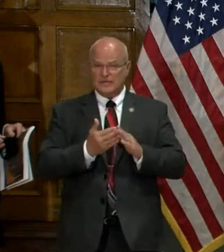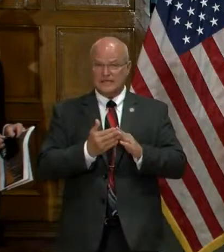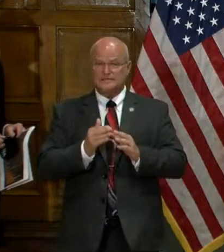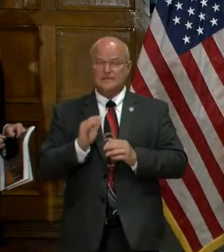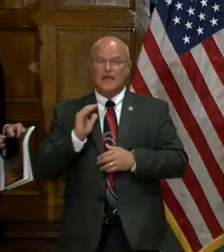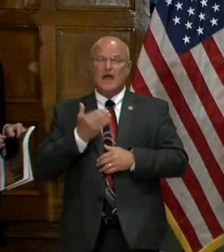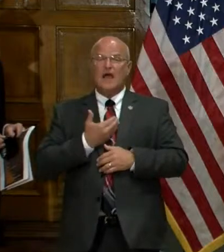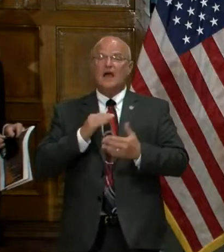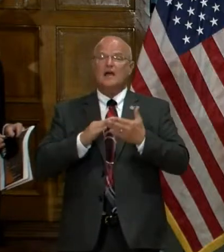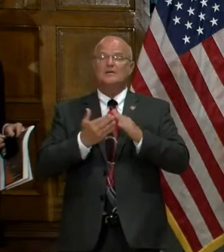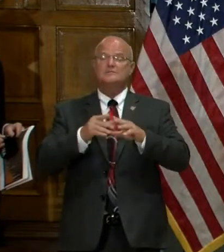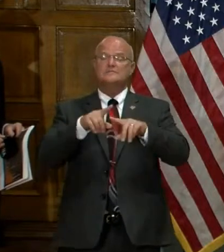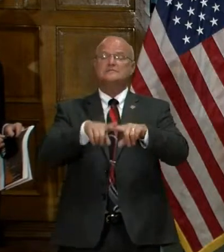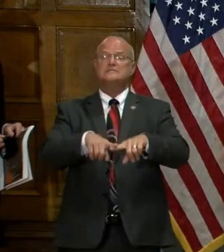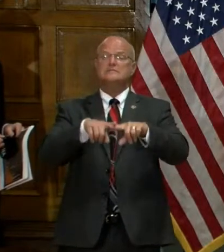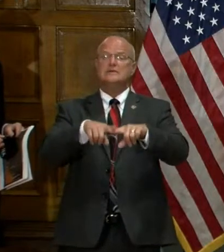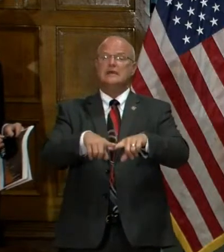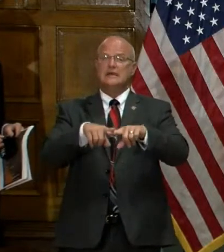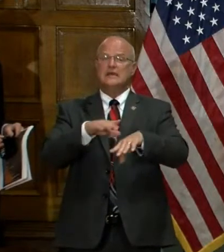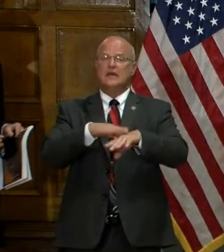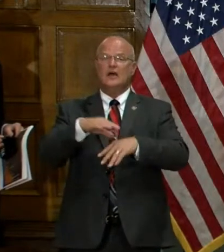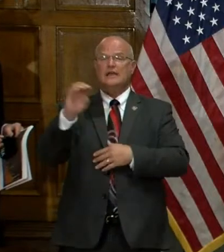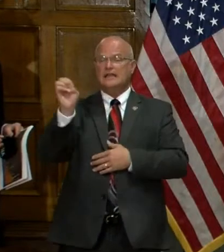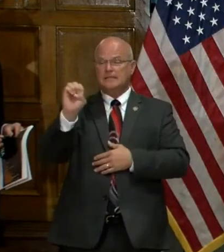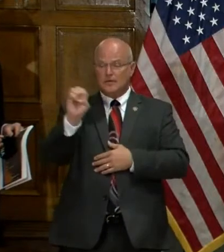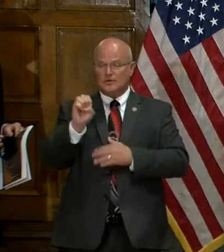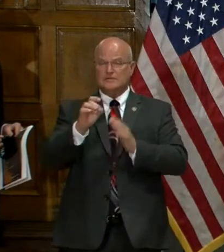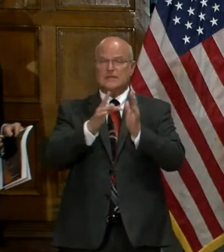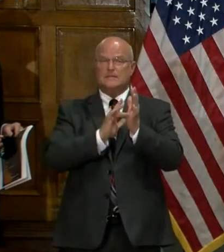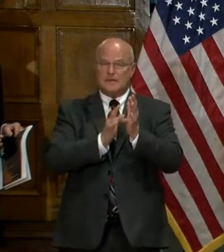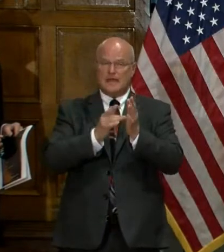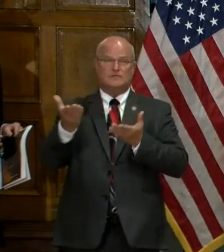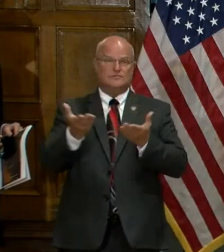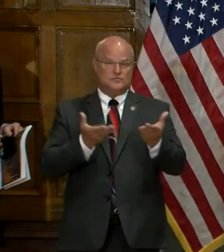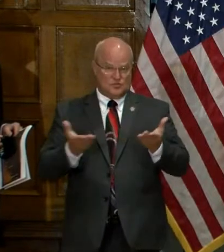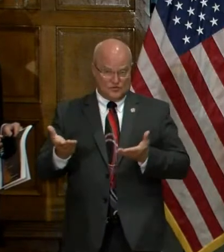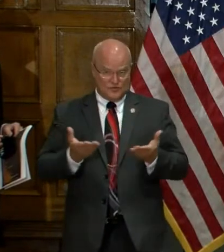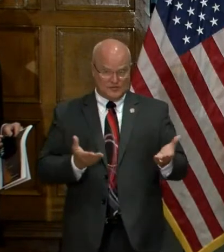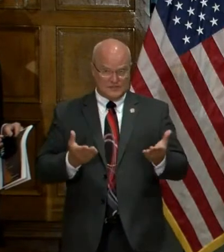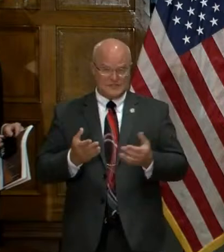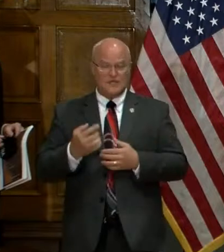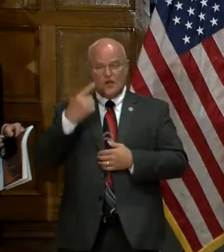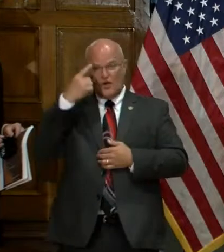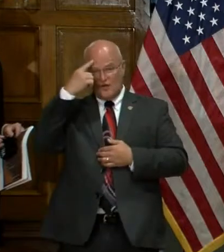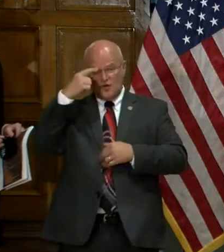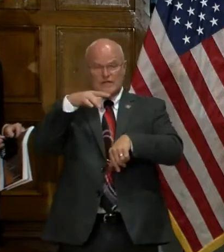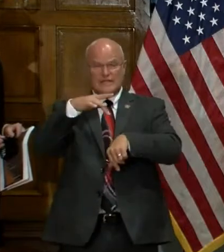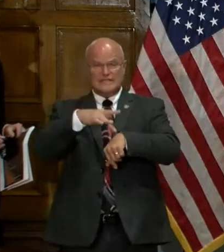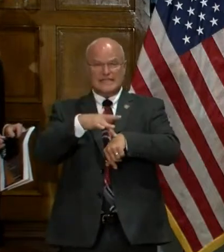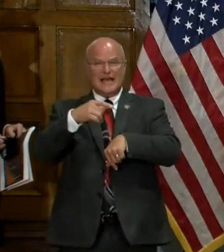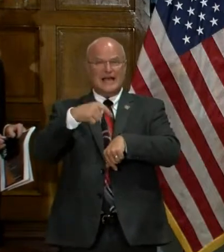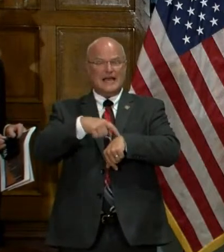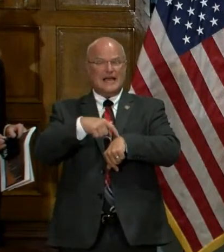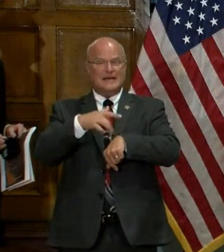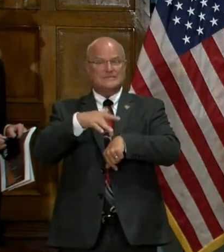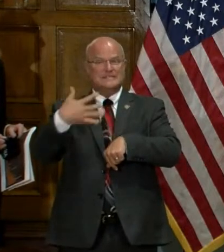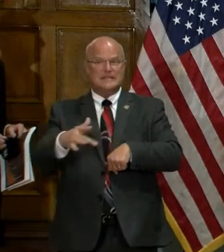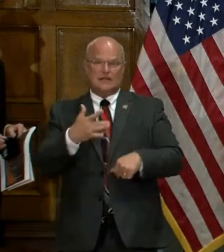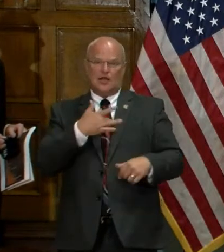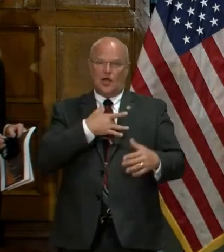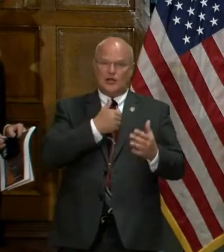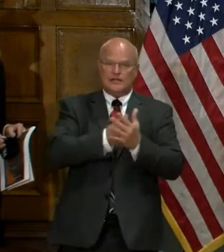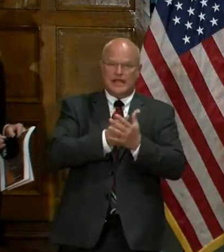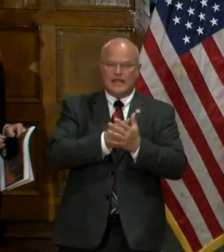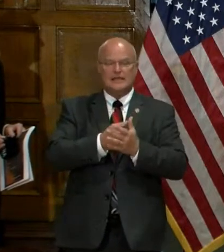communities very much depend on emergency medical services, not only for the time-sensitive emergencies such as heart attack,